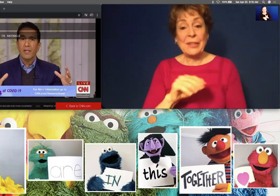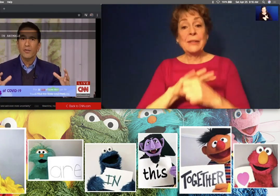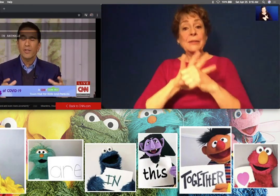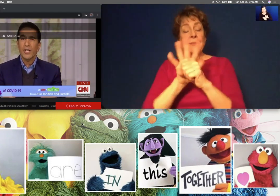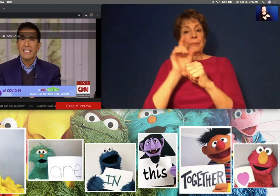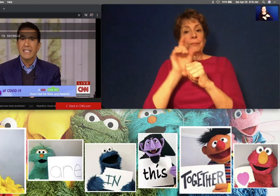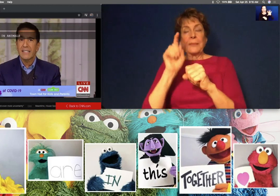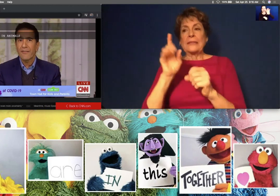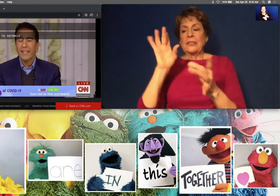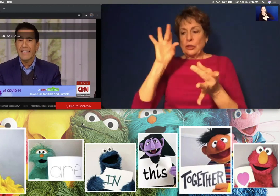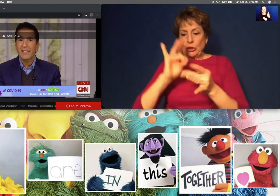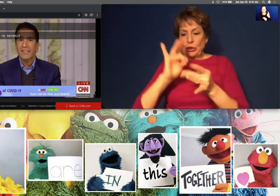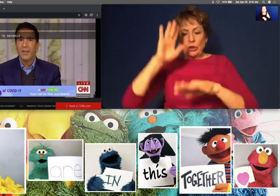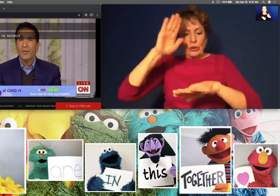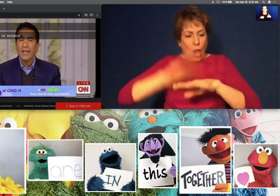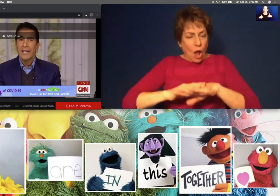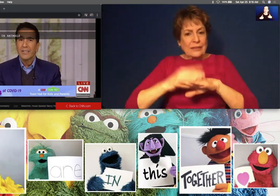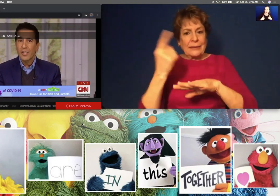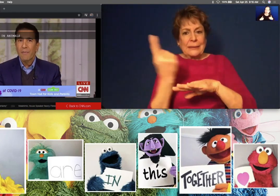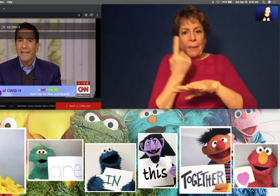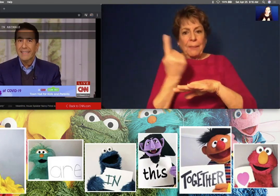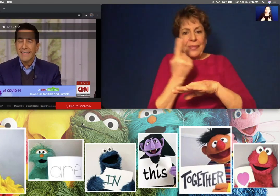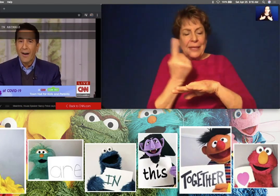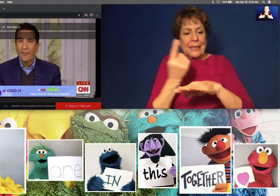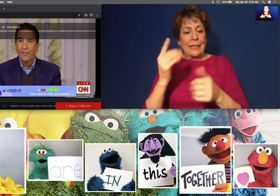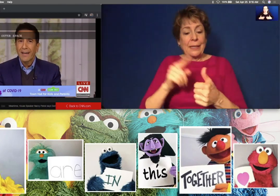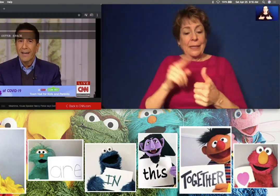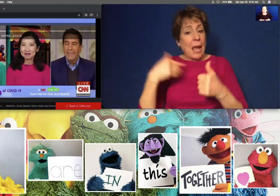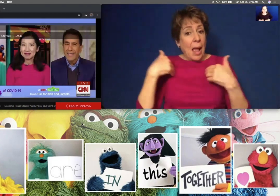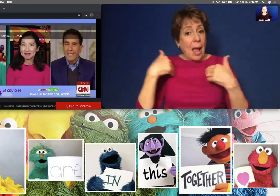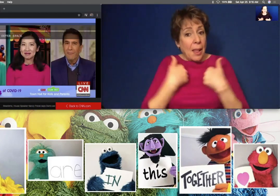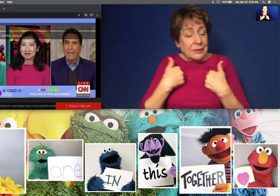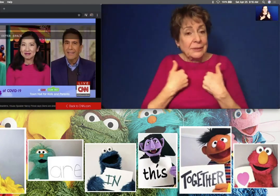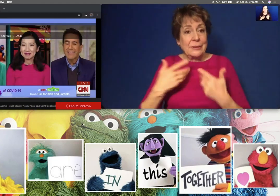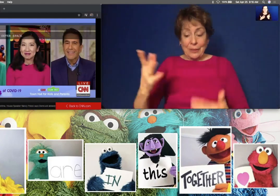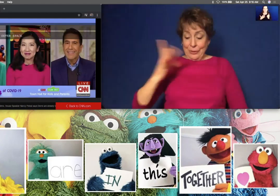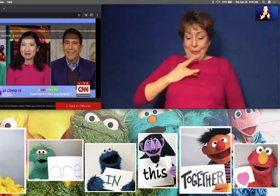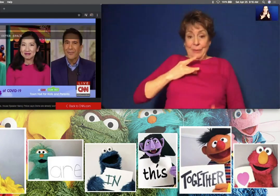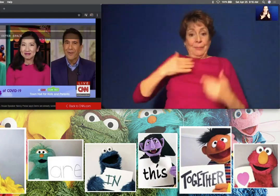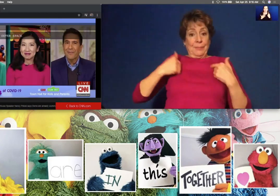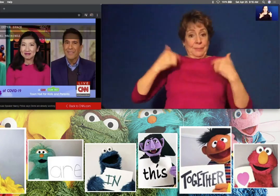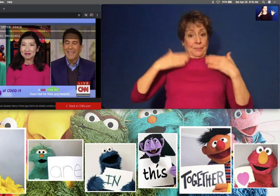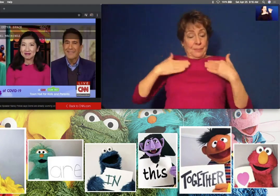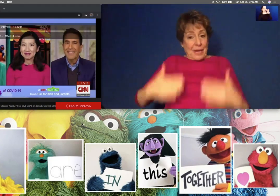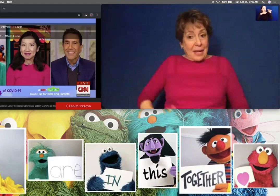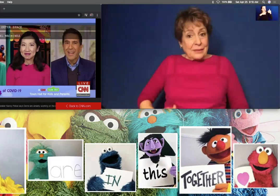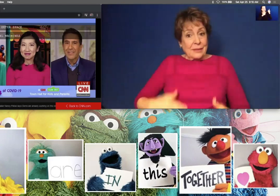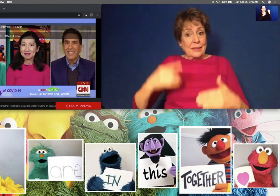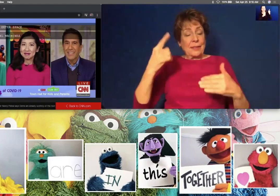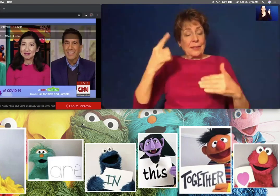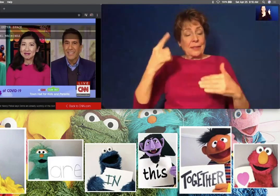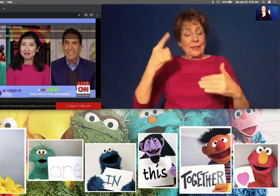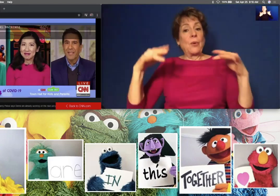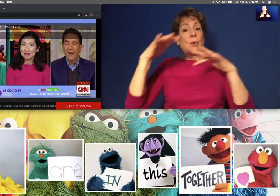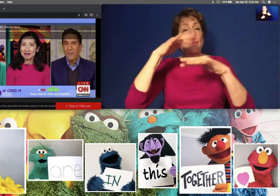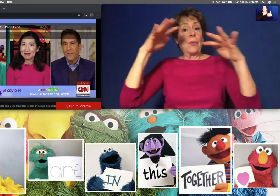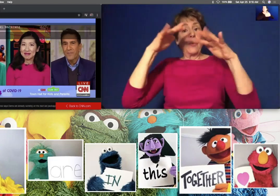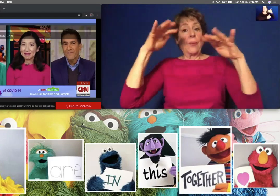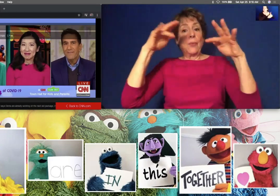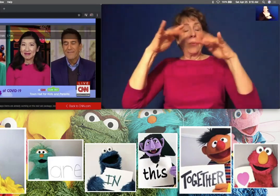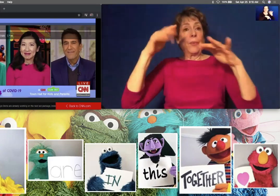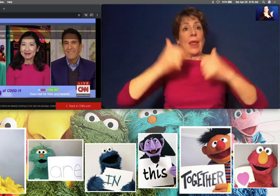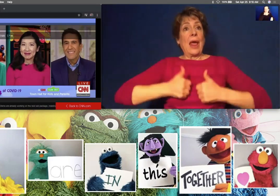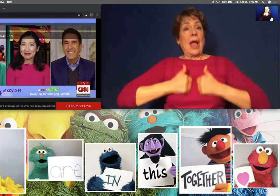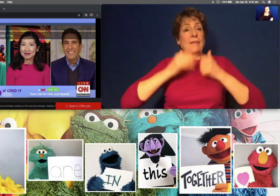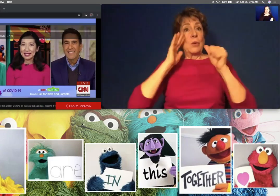lives in animals or lives in humans, and we can't live in outer space unless we have special machines and stuff like that. So just by itself, I think I'm right on